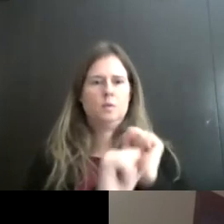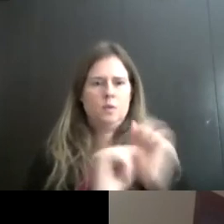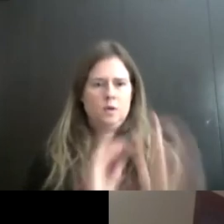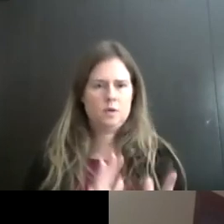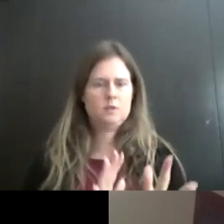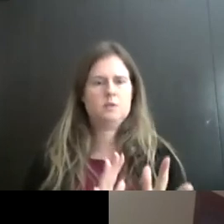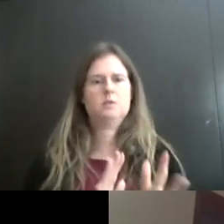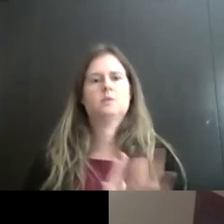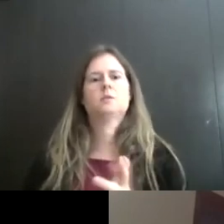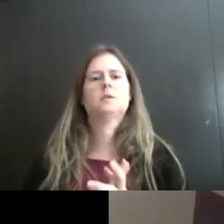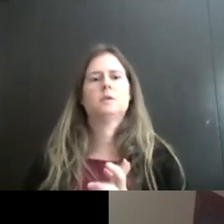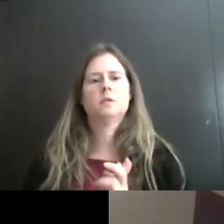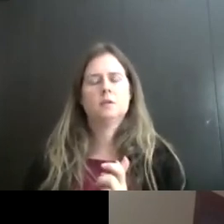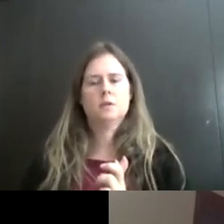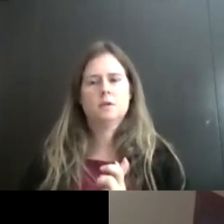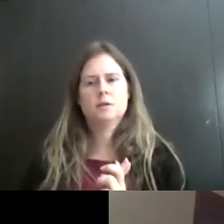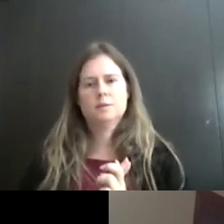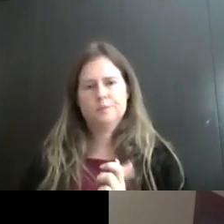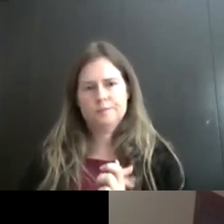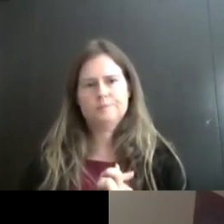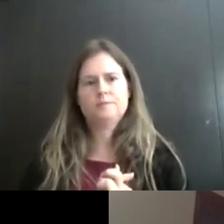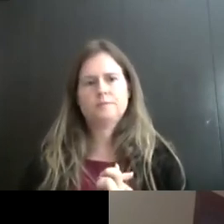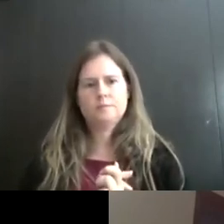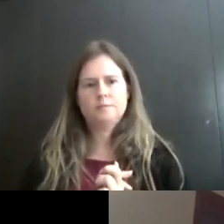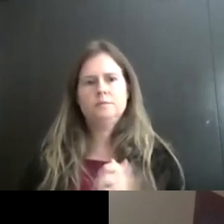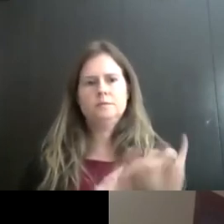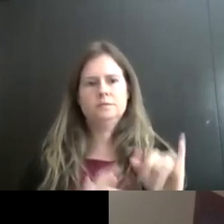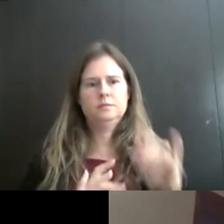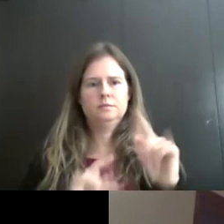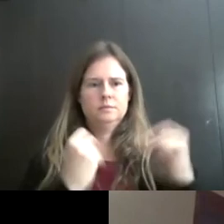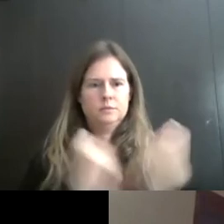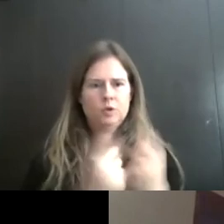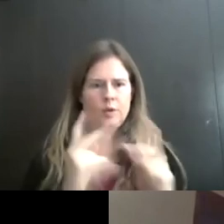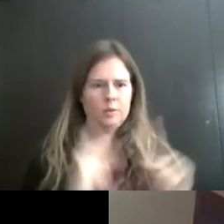skilled, hardworking people, and that's tribal people across America.